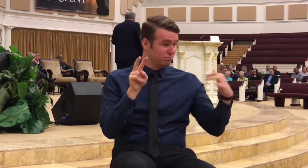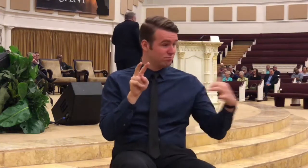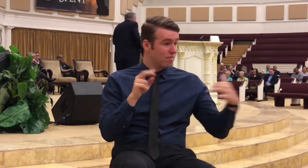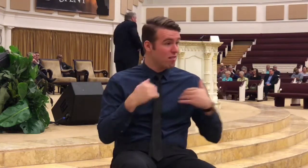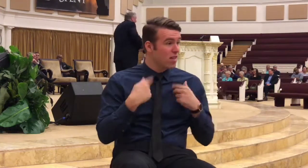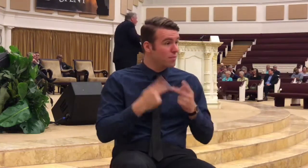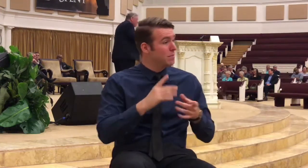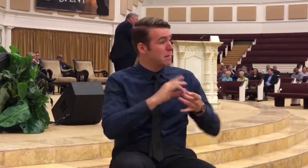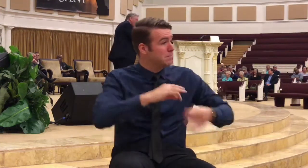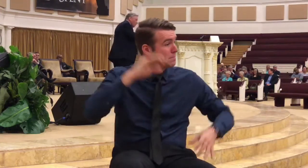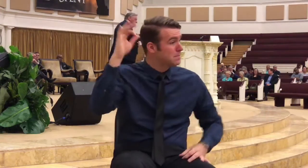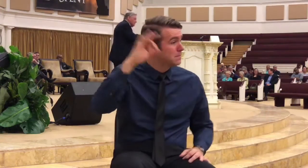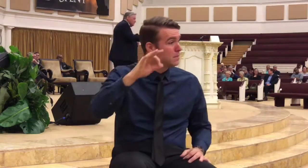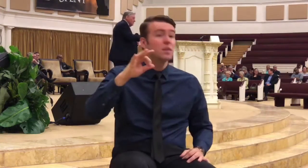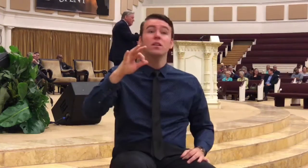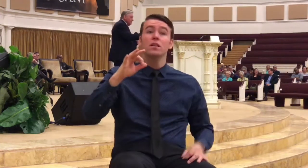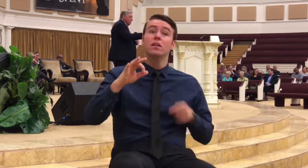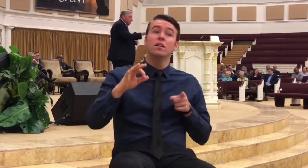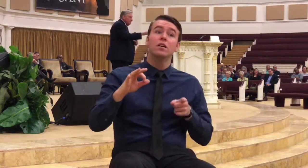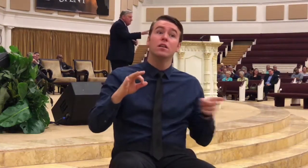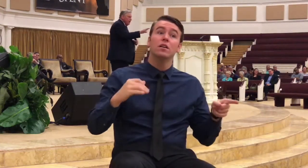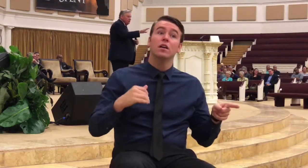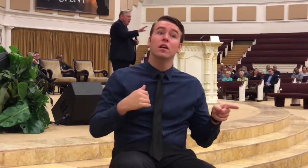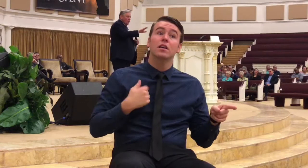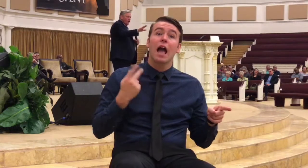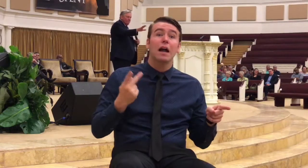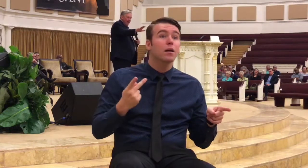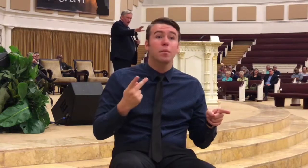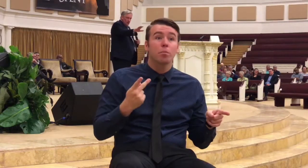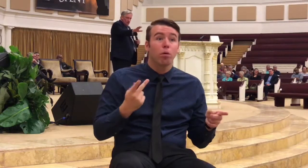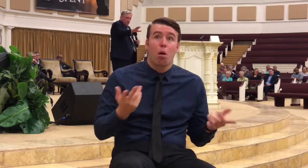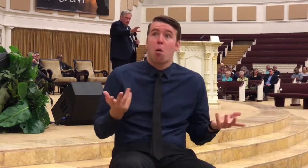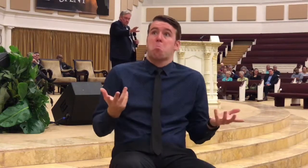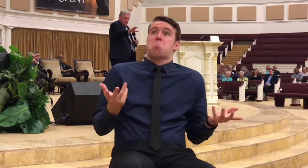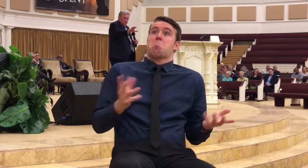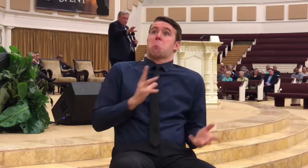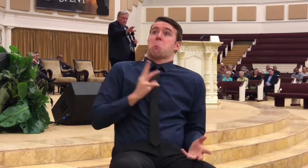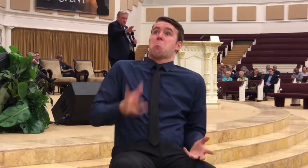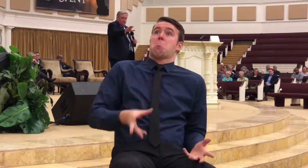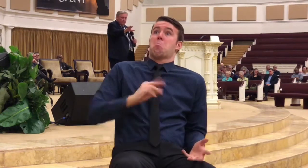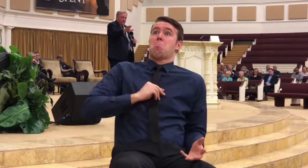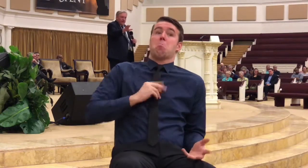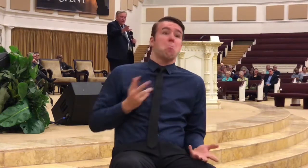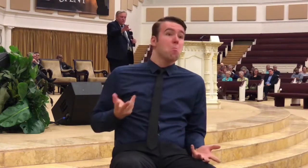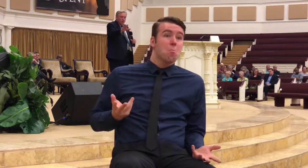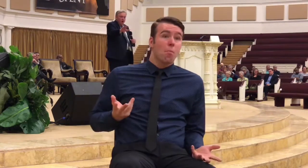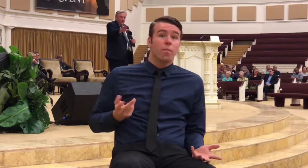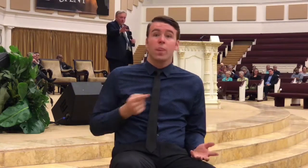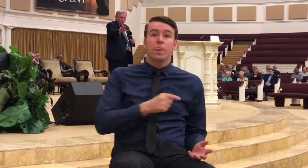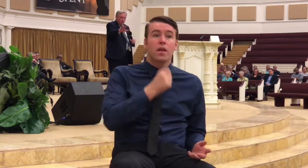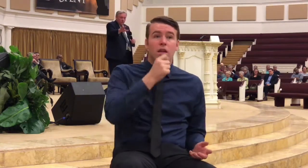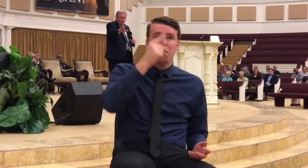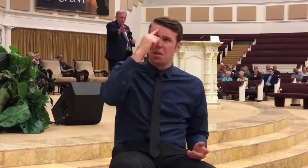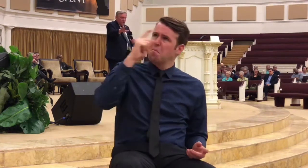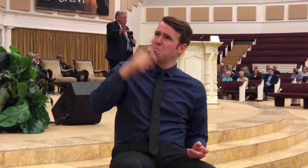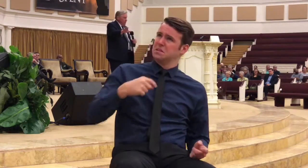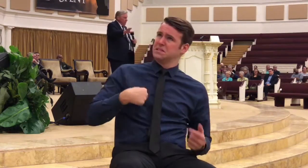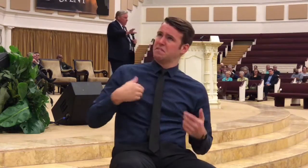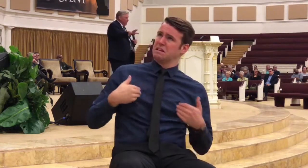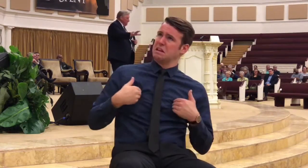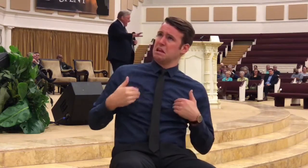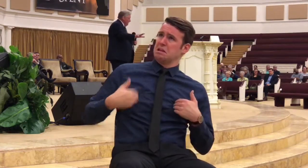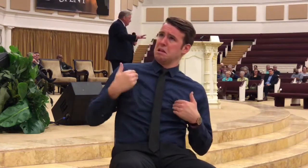people. And these young people don't know any better. They don't know that there's supposed to be